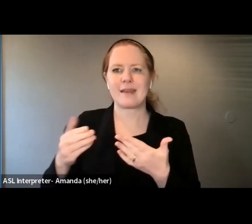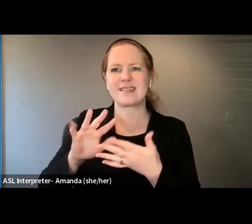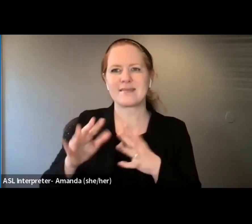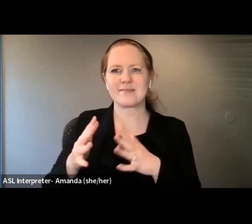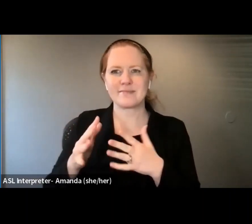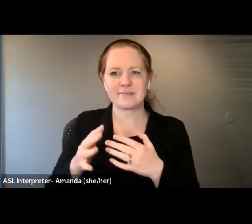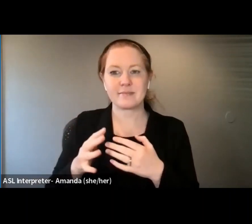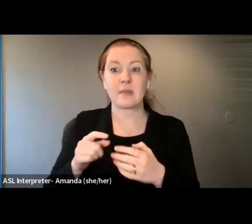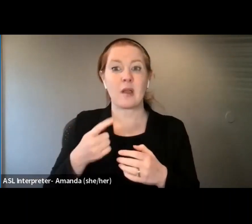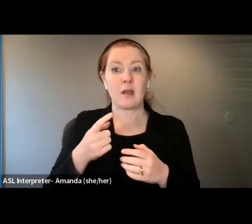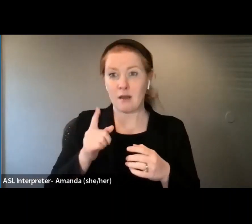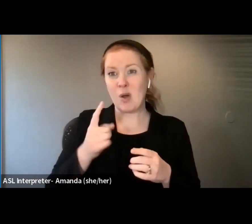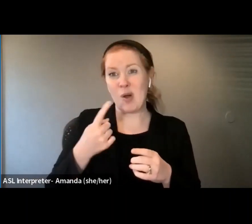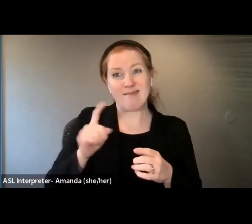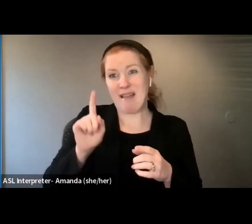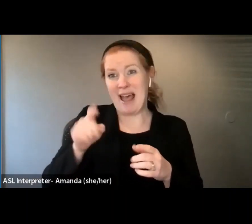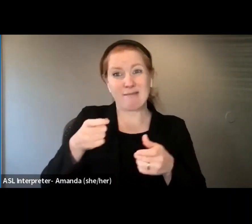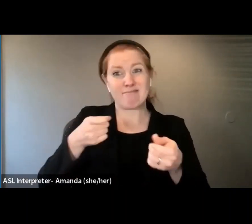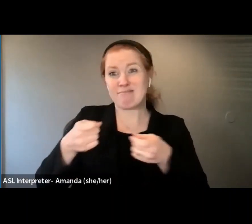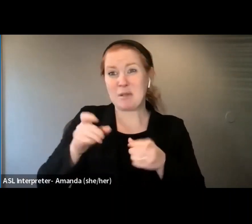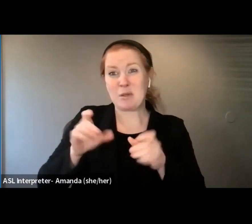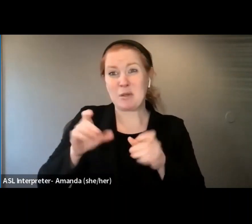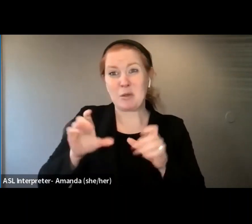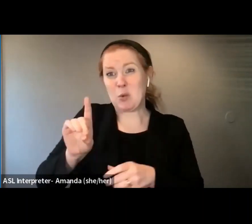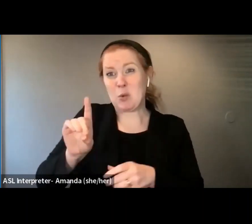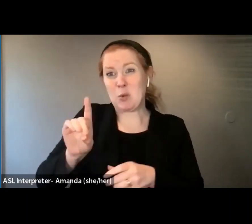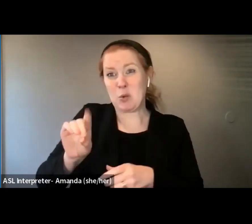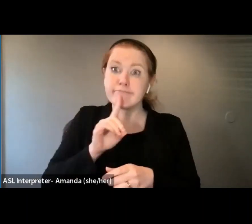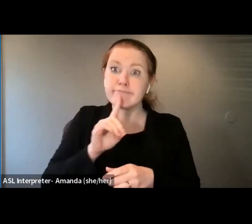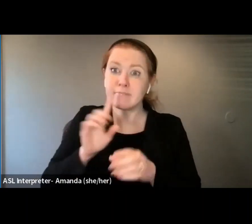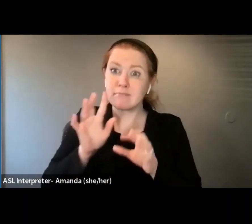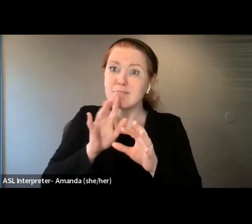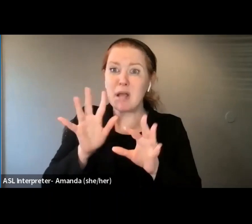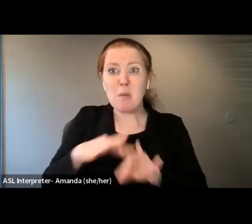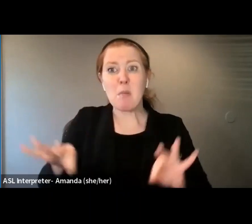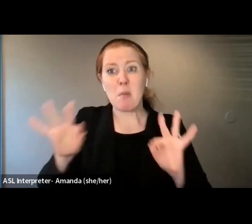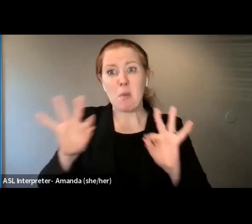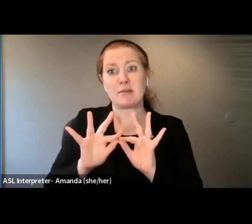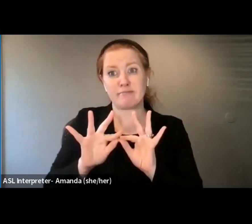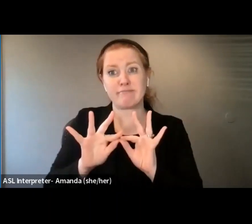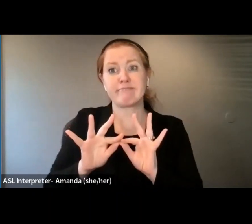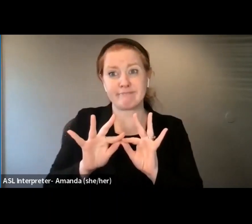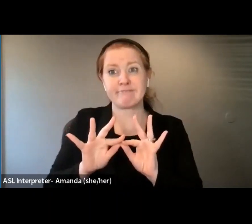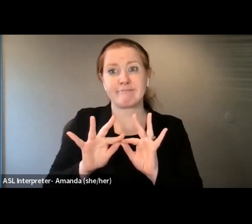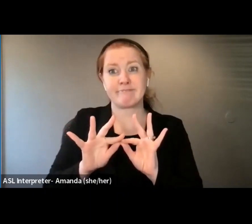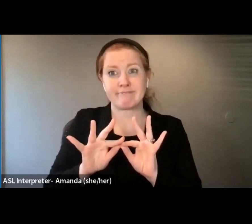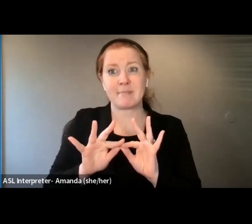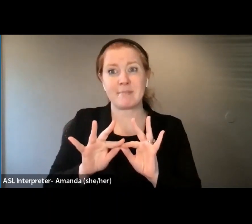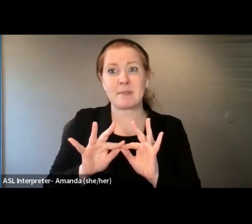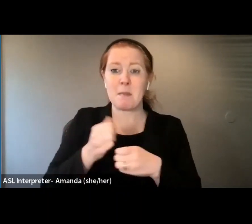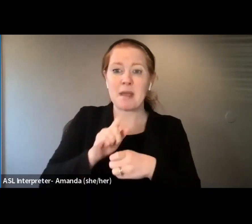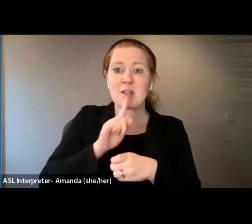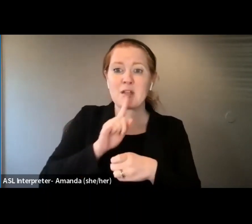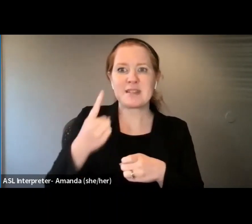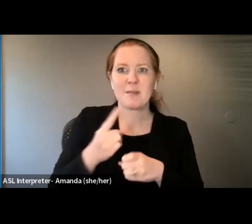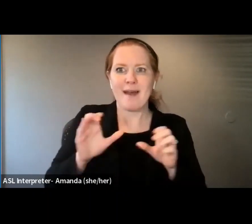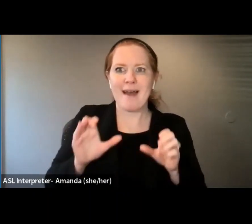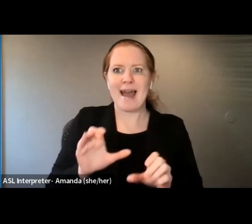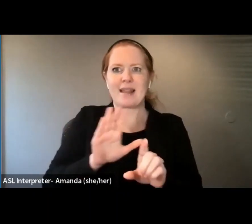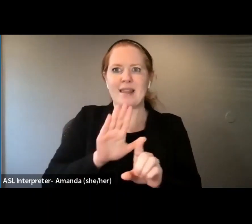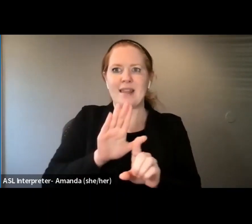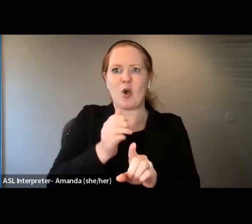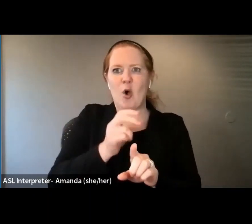be dealt with and that are very important to make sure that someone acting as their own employer can